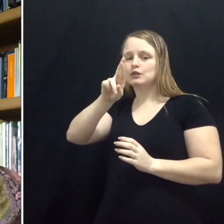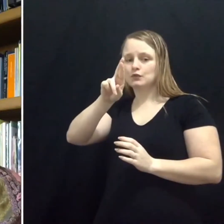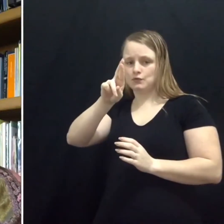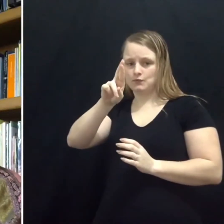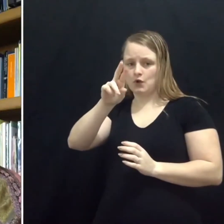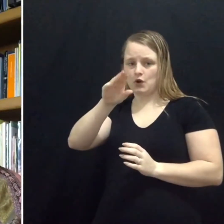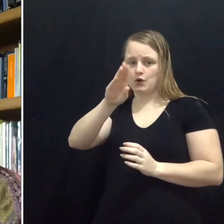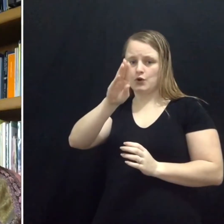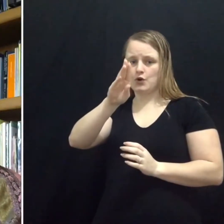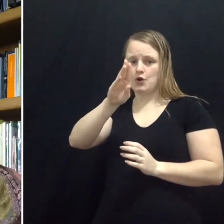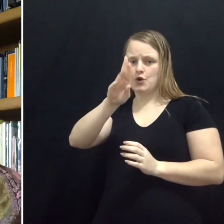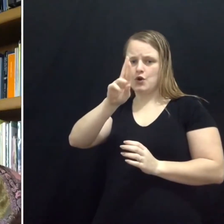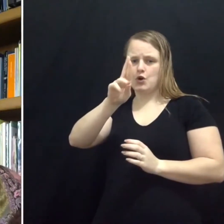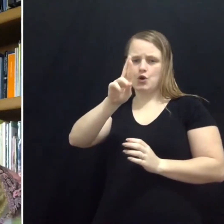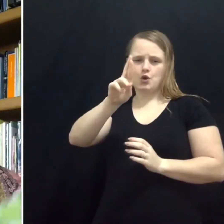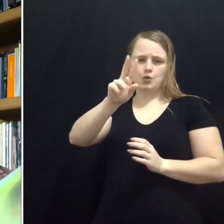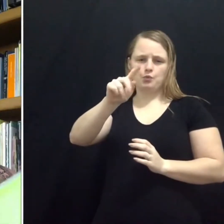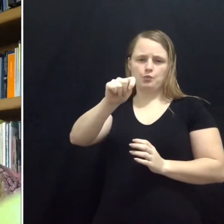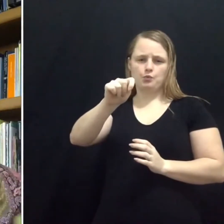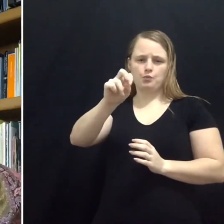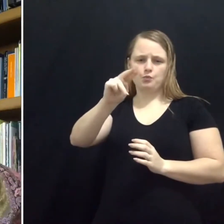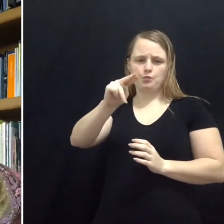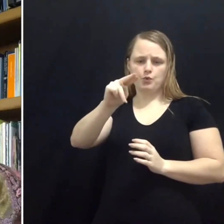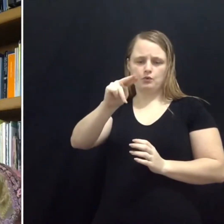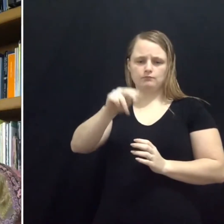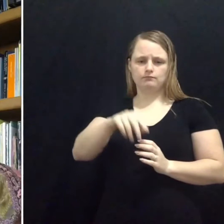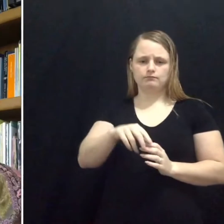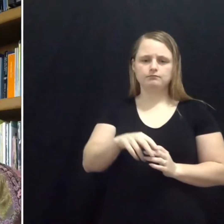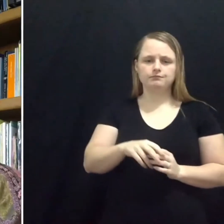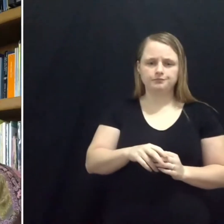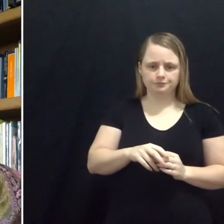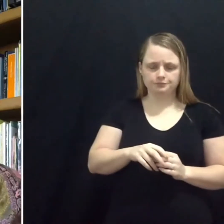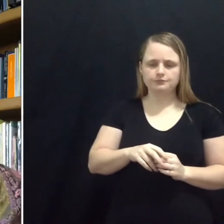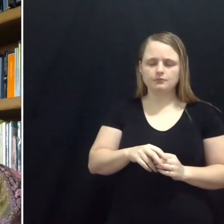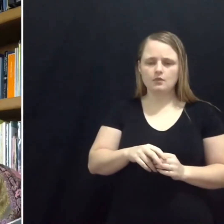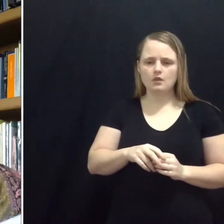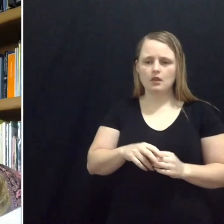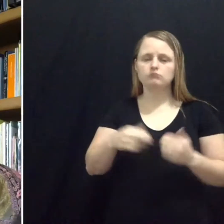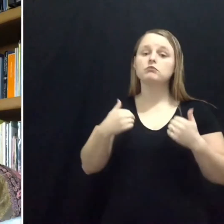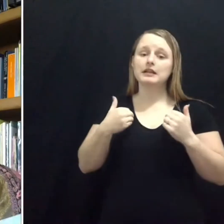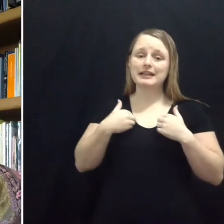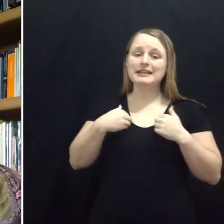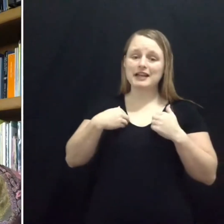Schaefer Bernardo, and the illustrations are by Courtney Fletcher.